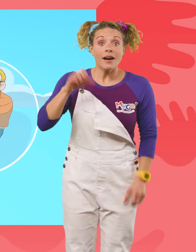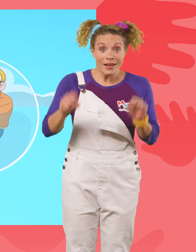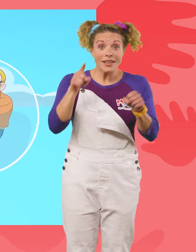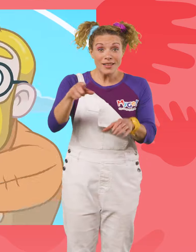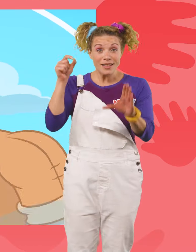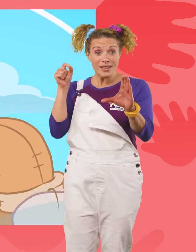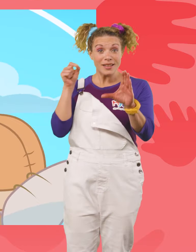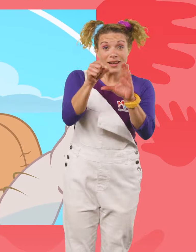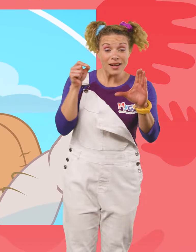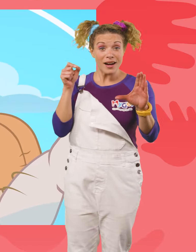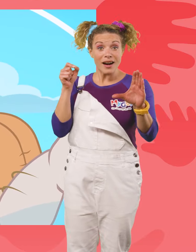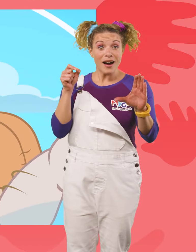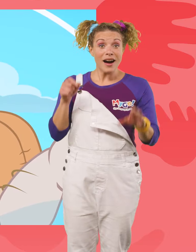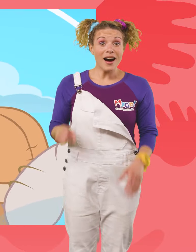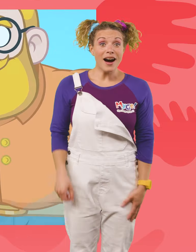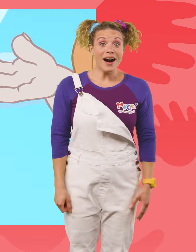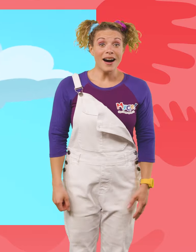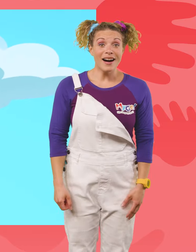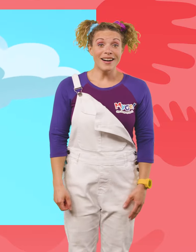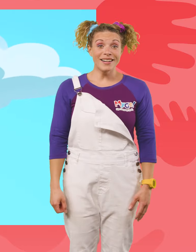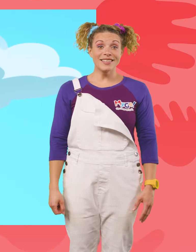Morphle! Can you pop my bubble?